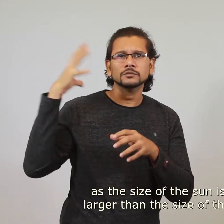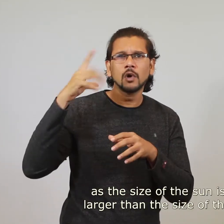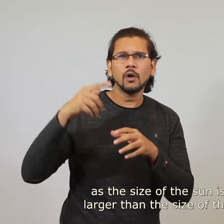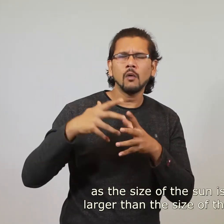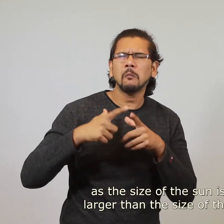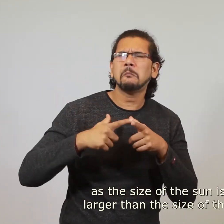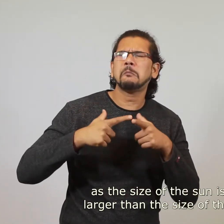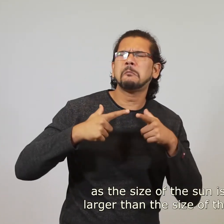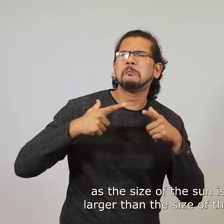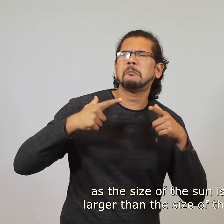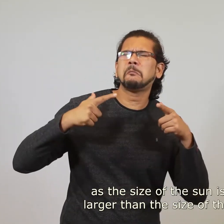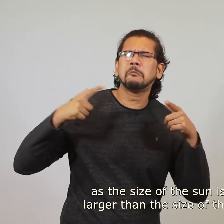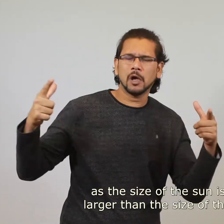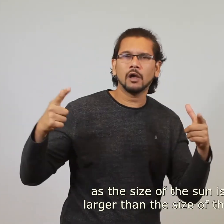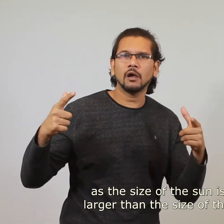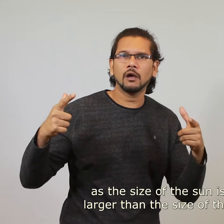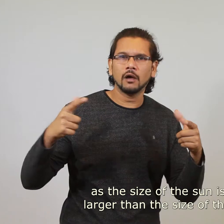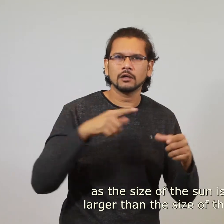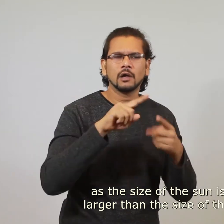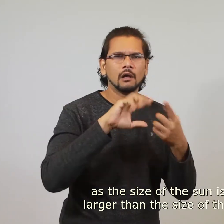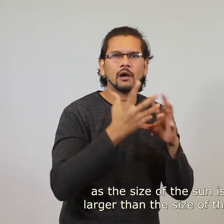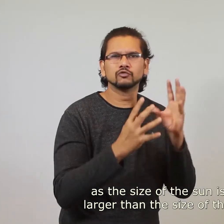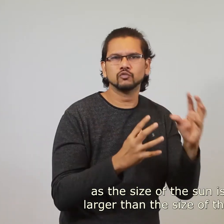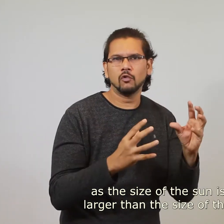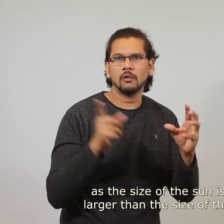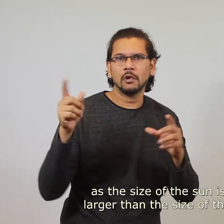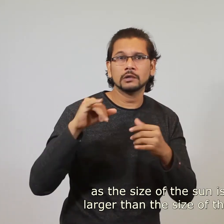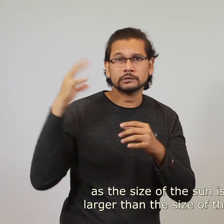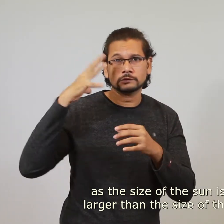As the size of the sun is much larger than the size of the earth.